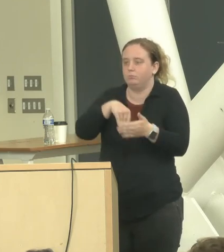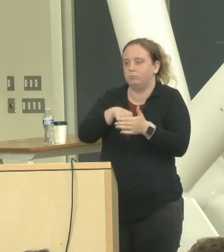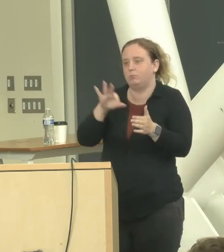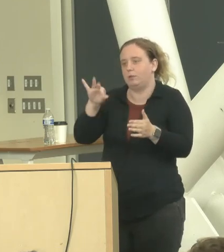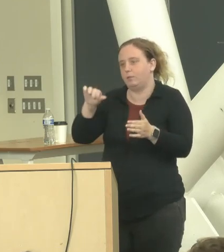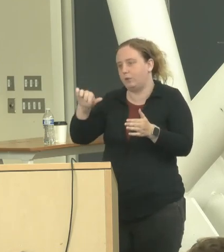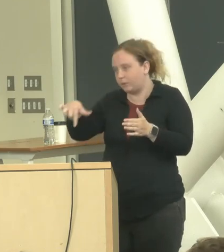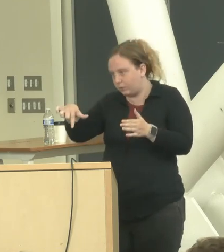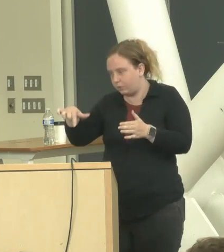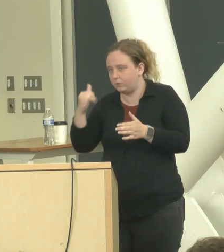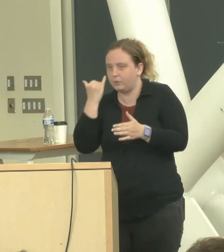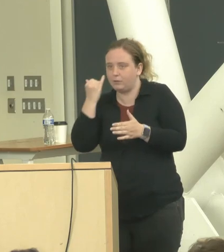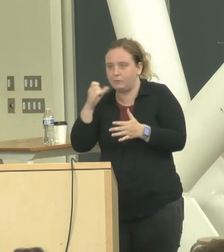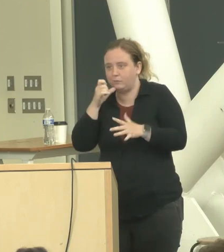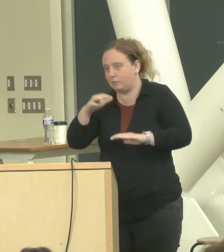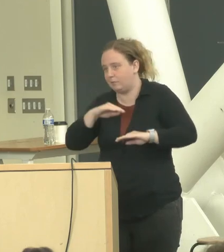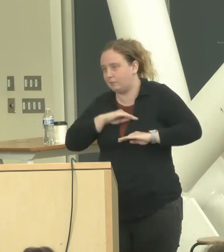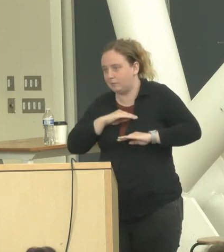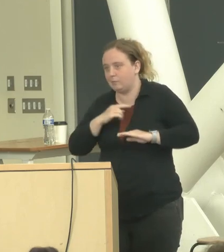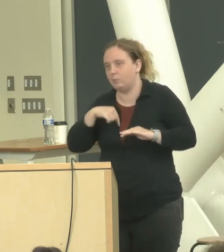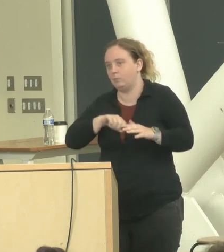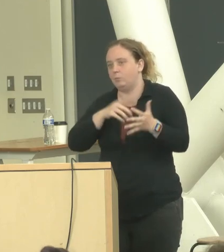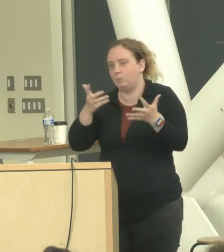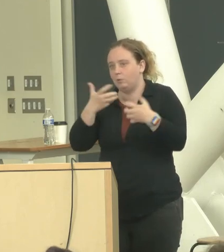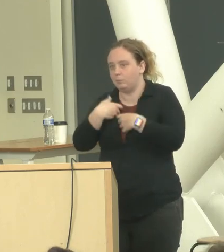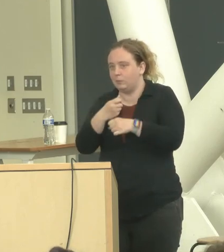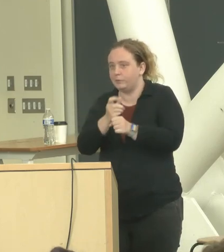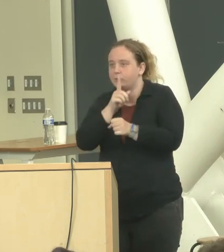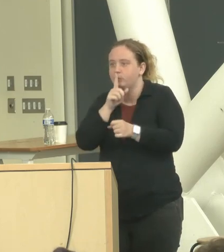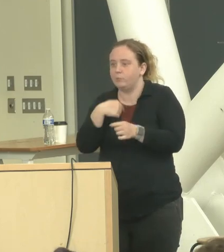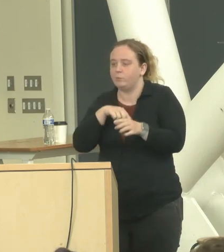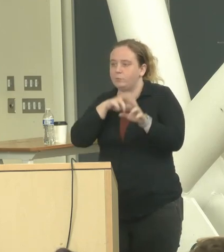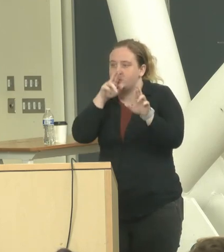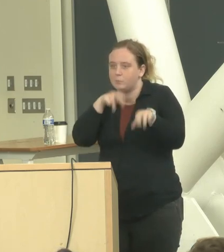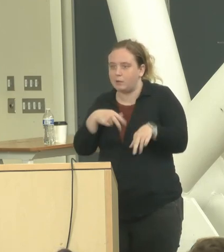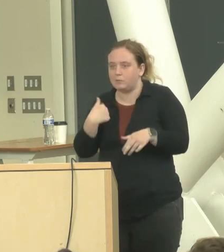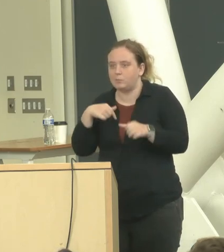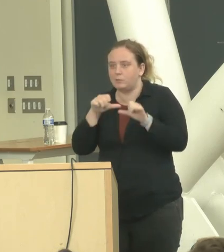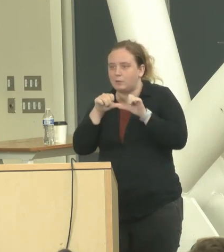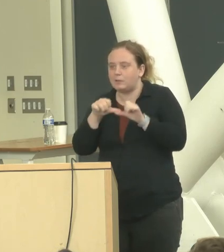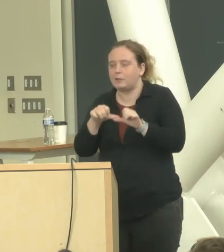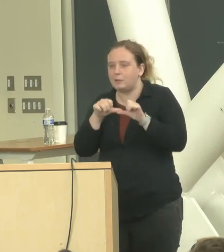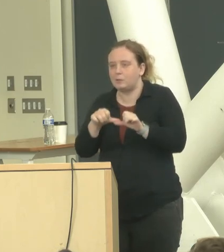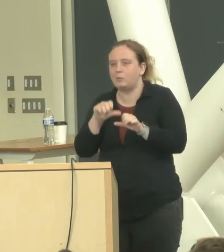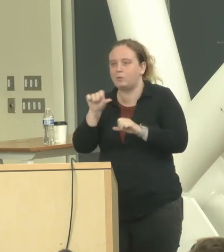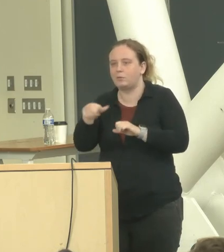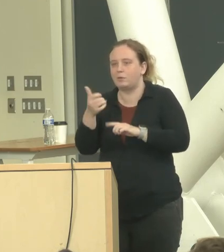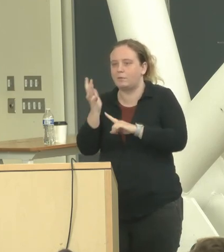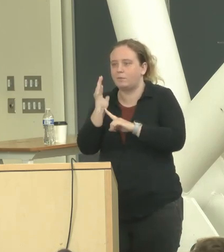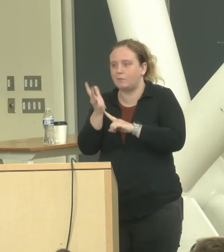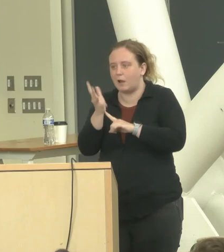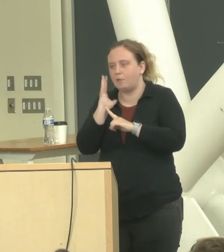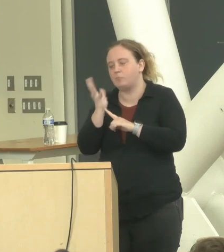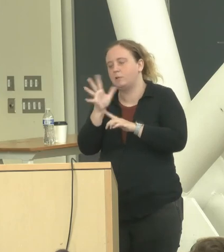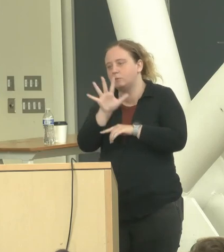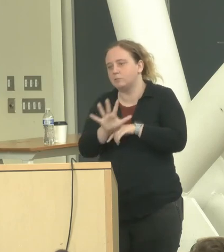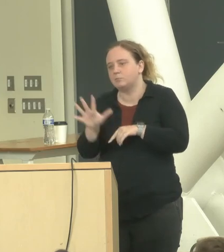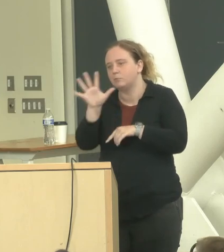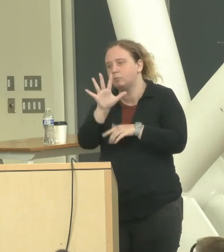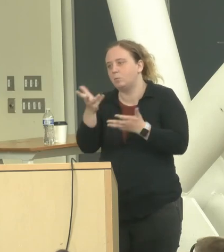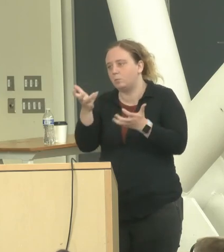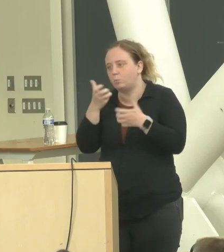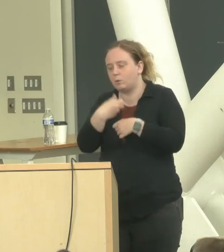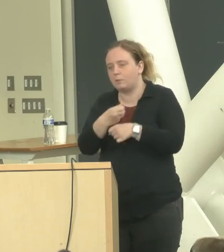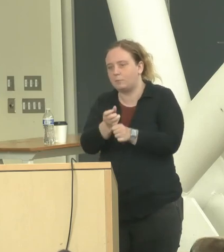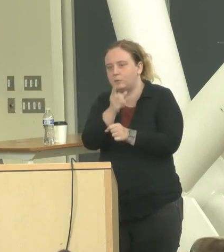check. If it's not adequate, we want to make sure that we're responsive. So we're going to keep going for another 5 minutes or so, but we want to make sure